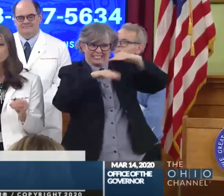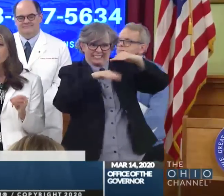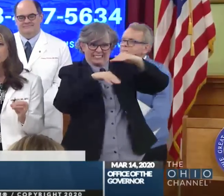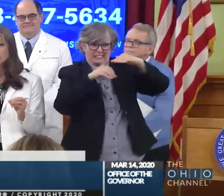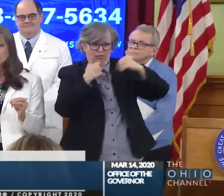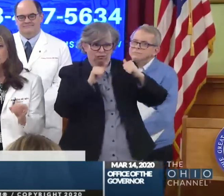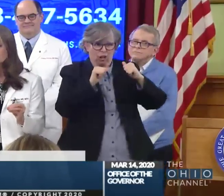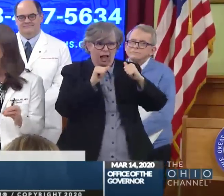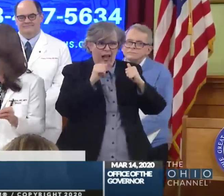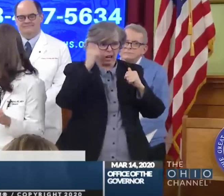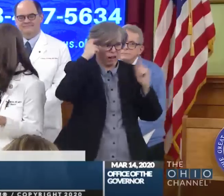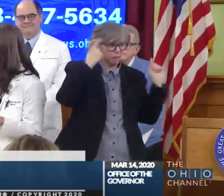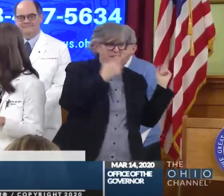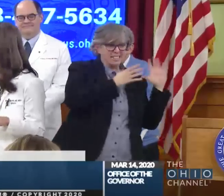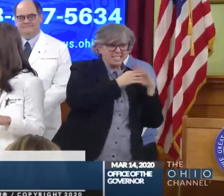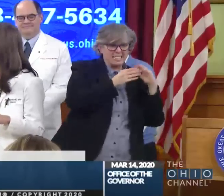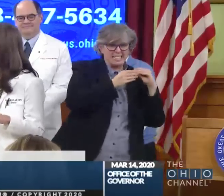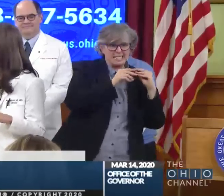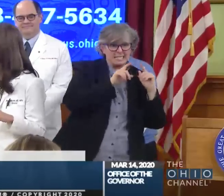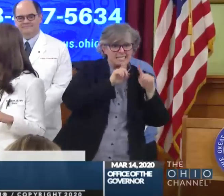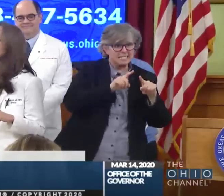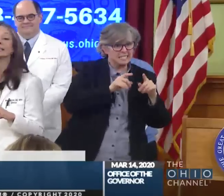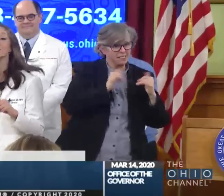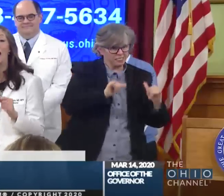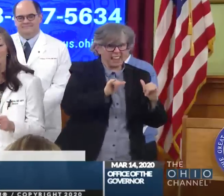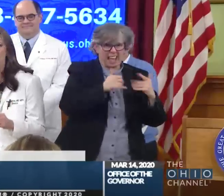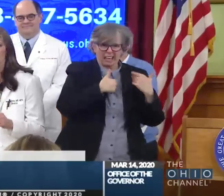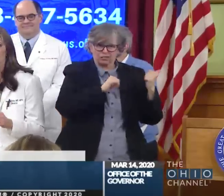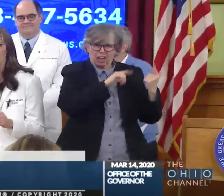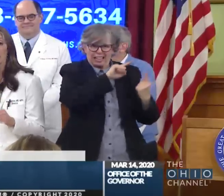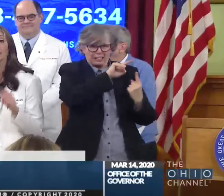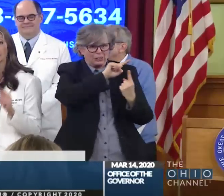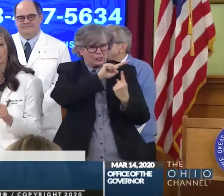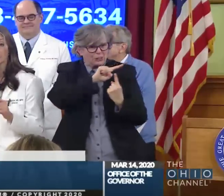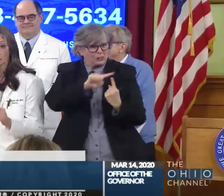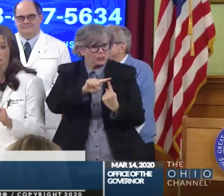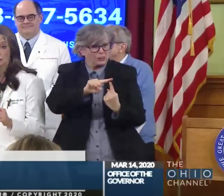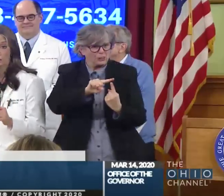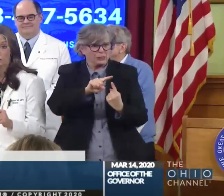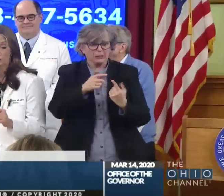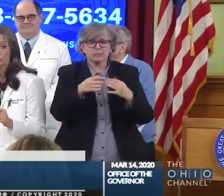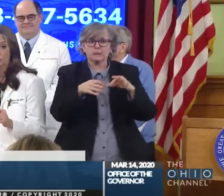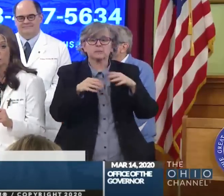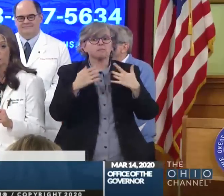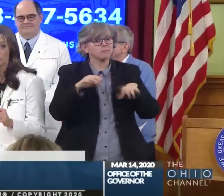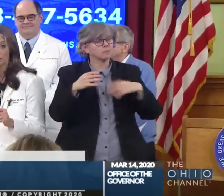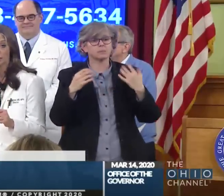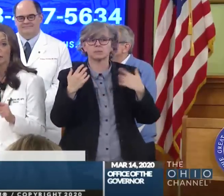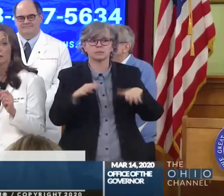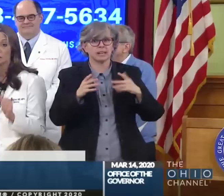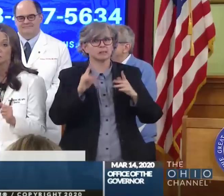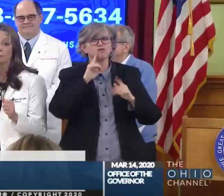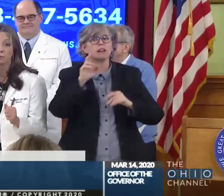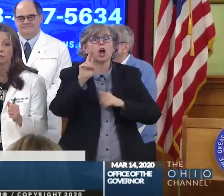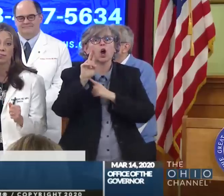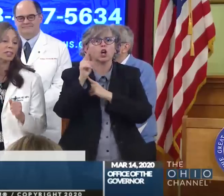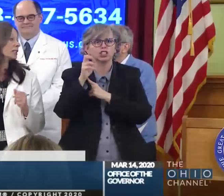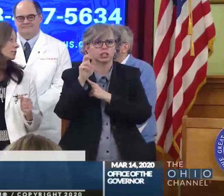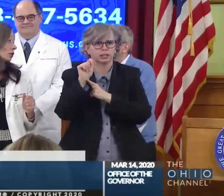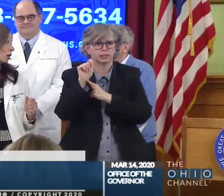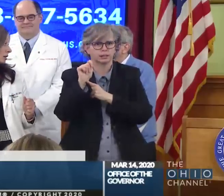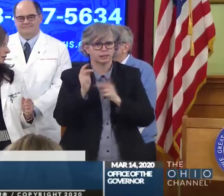and governors all over this country are taking, and it matters, and it is urgent that we're doing what we're doing. The disruption